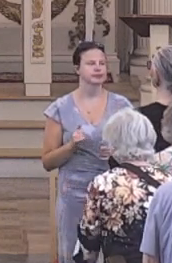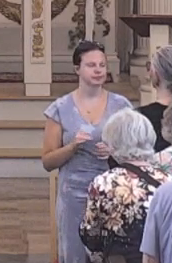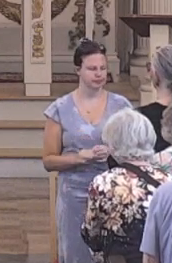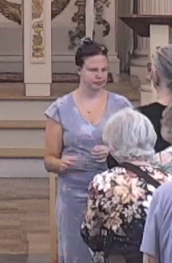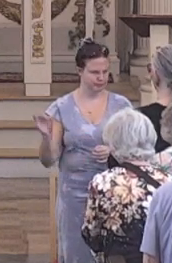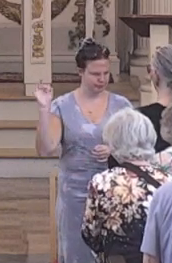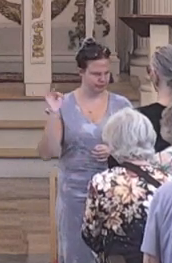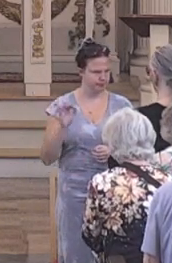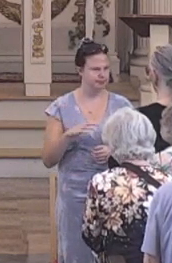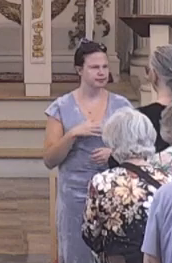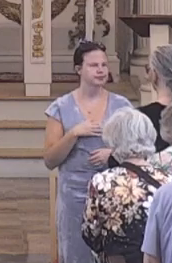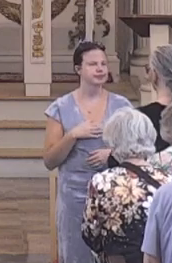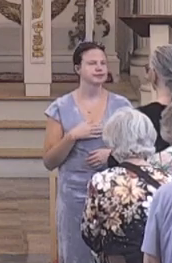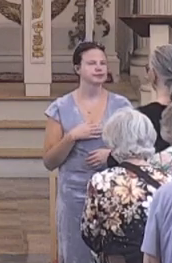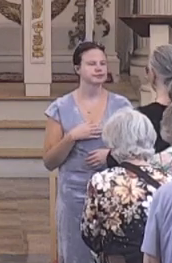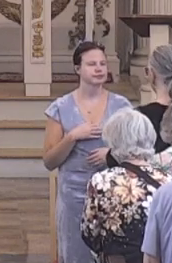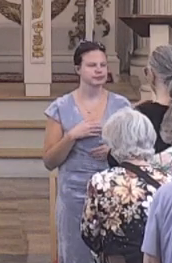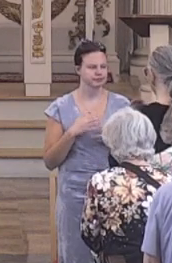With you.